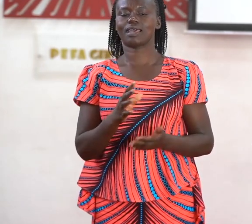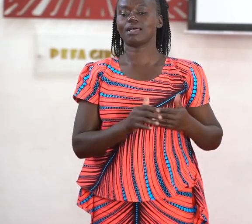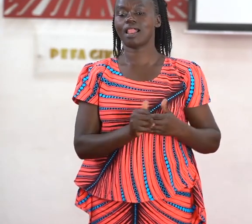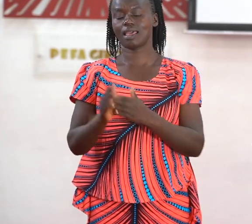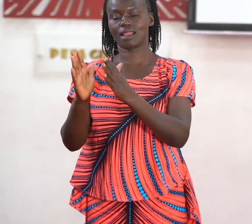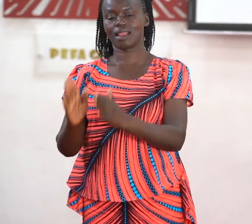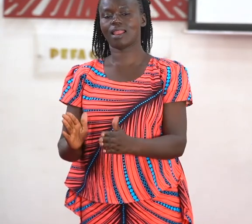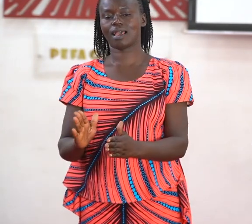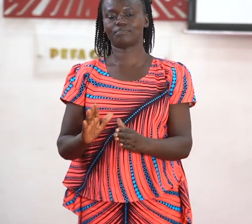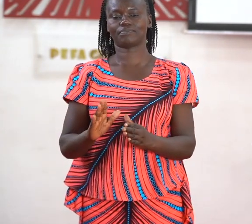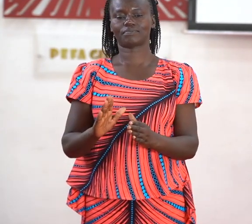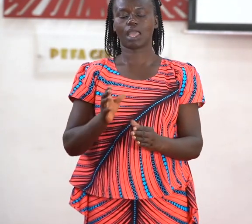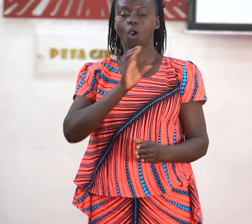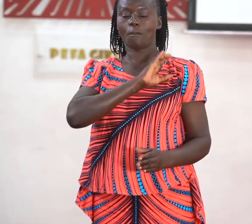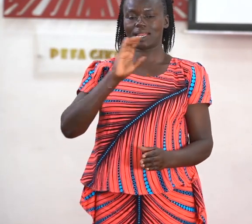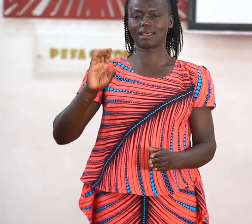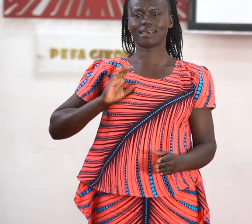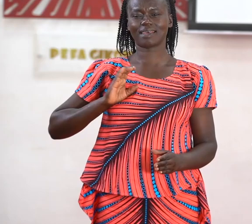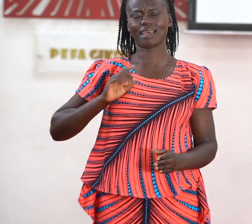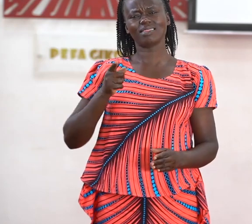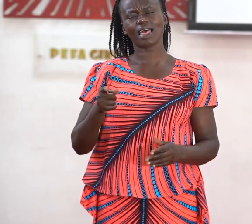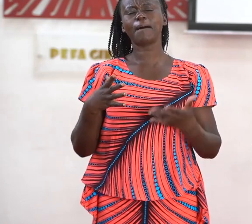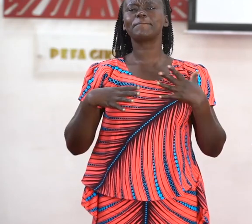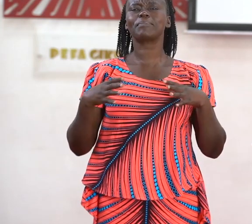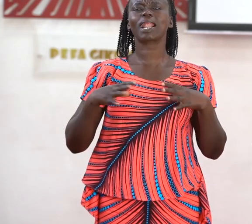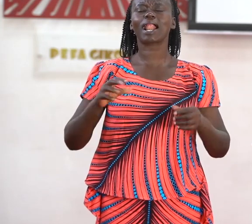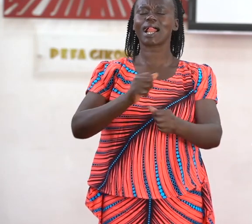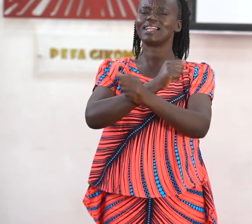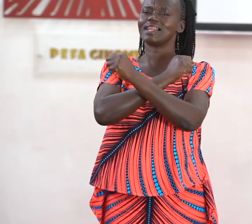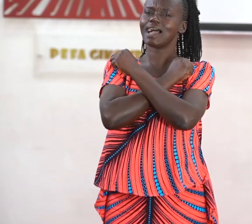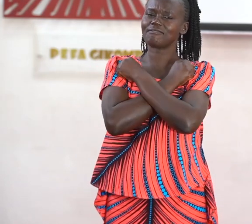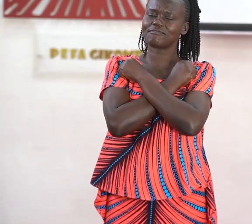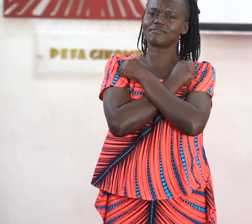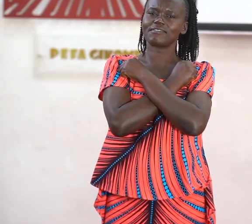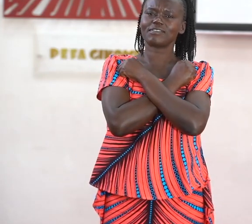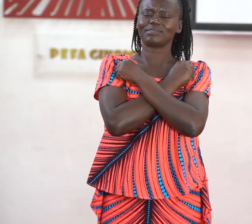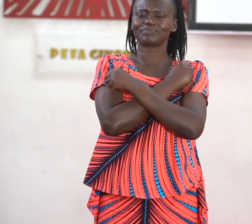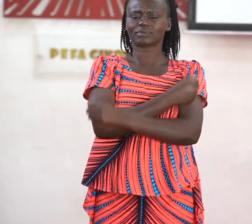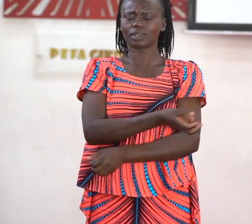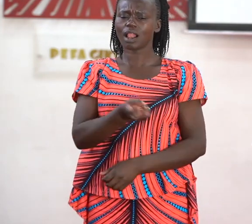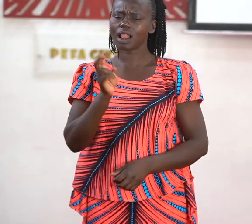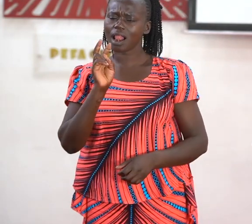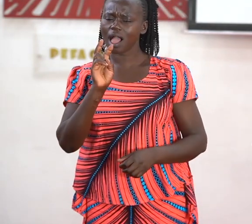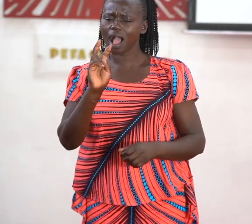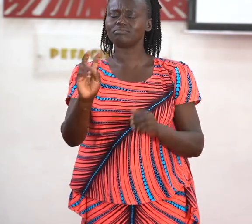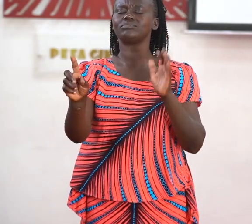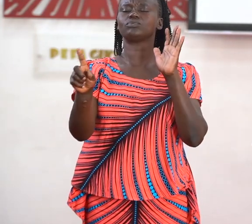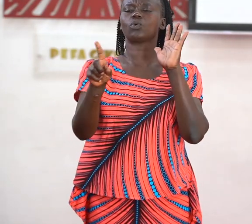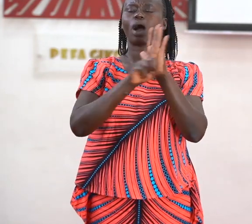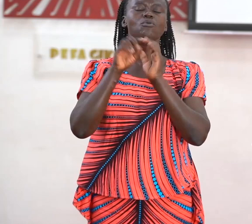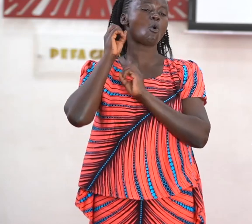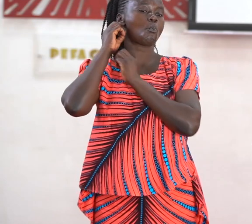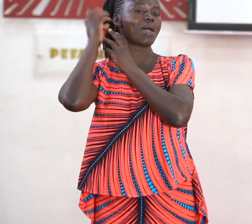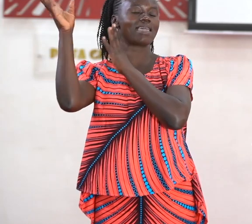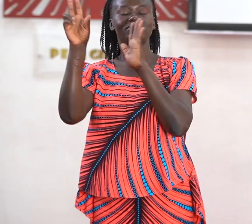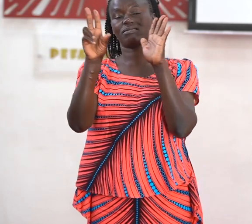Jewish community, they were people who loved to observe the law.